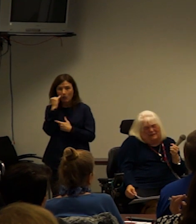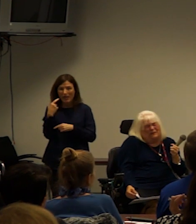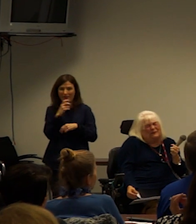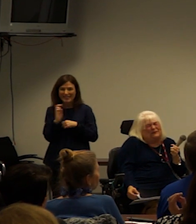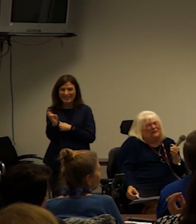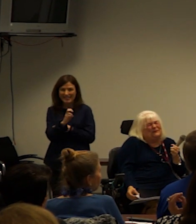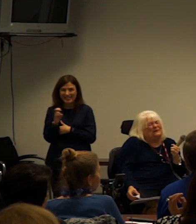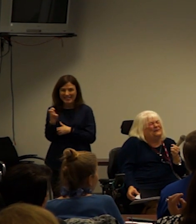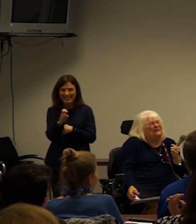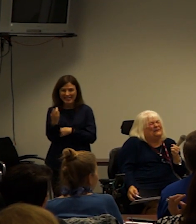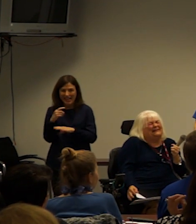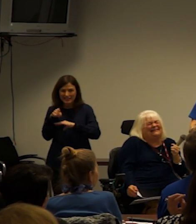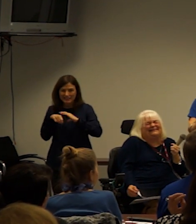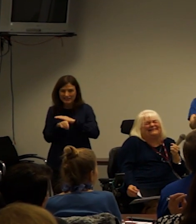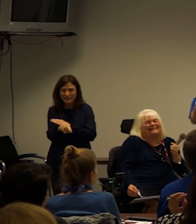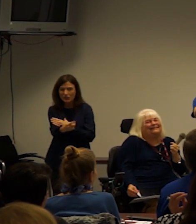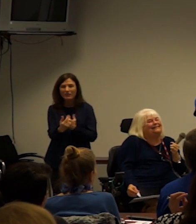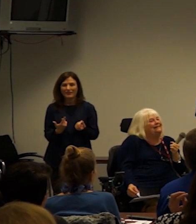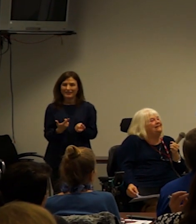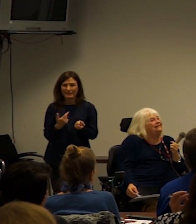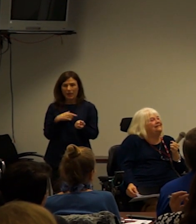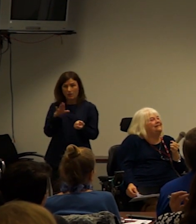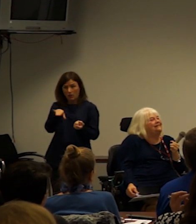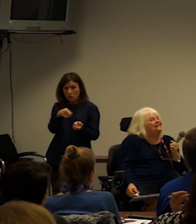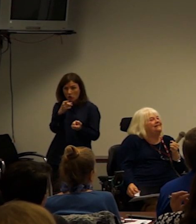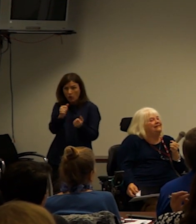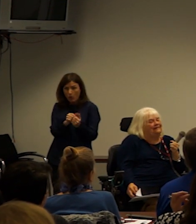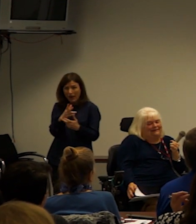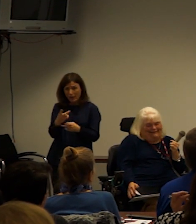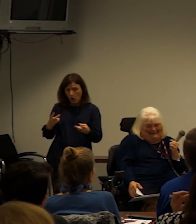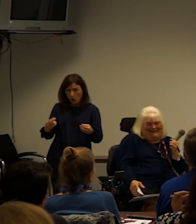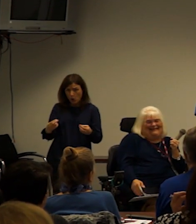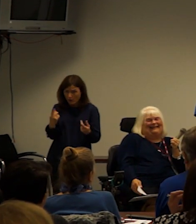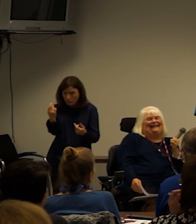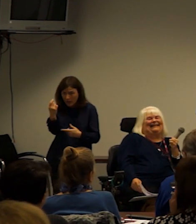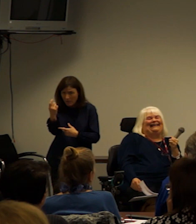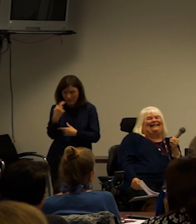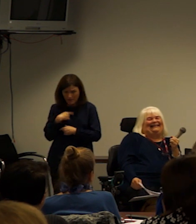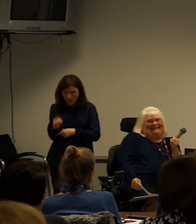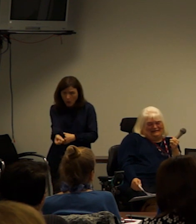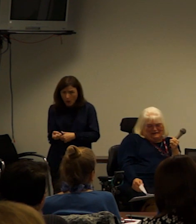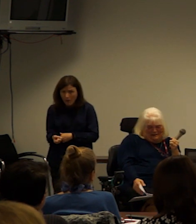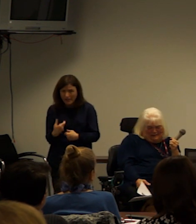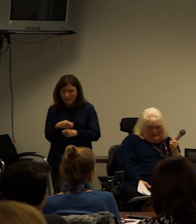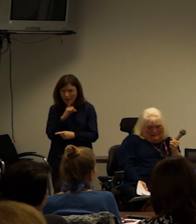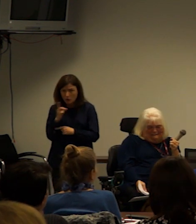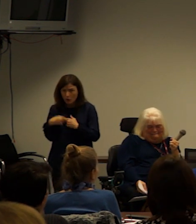snakes. Yeah, that's what they did. They were like, hey, you with your hooks, come over here and do